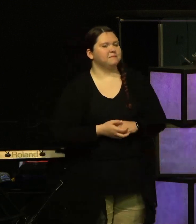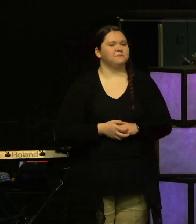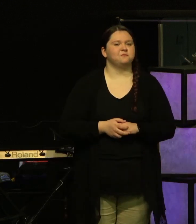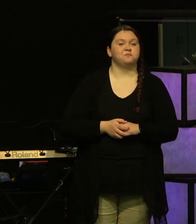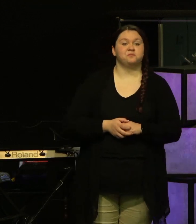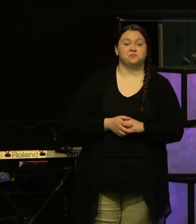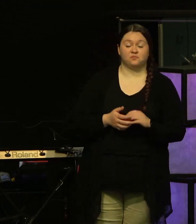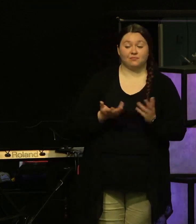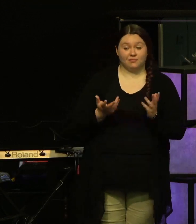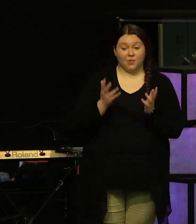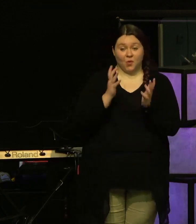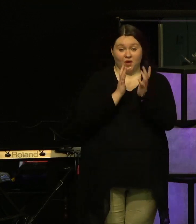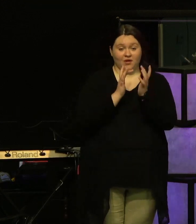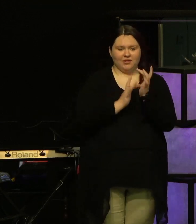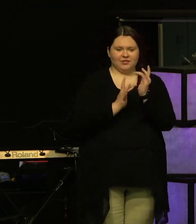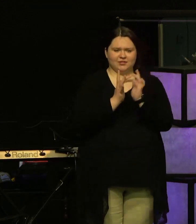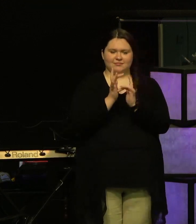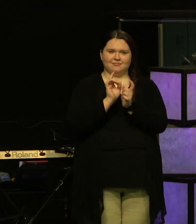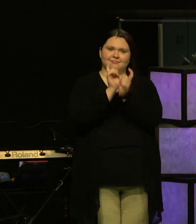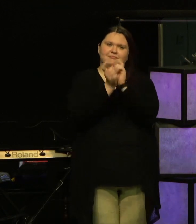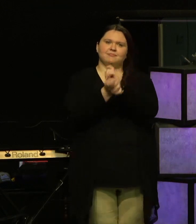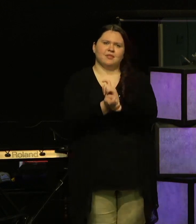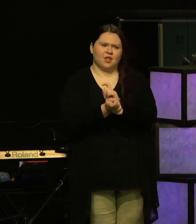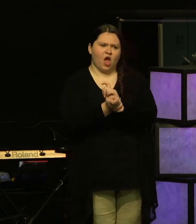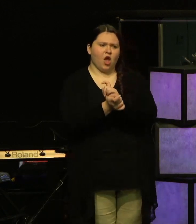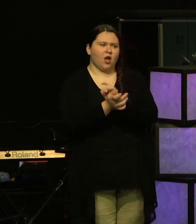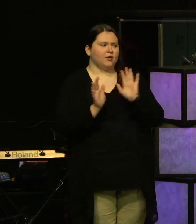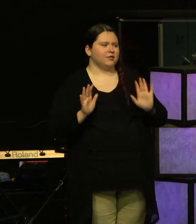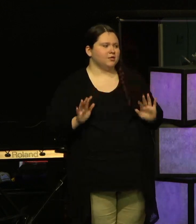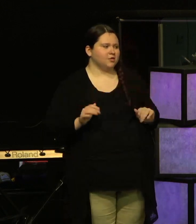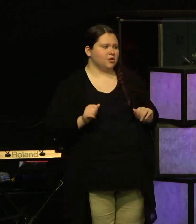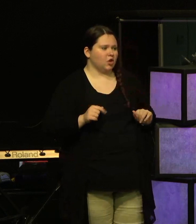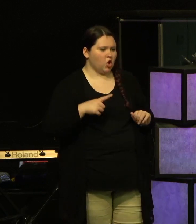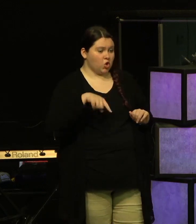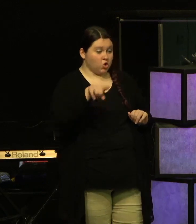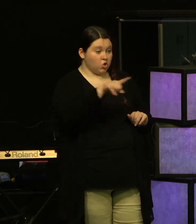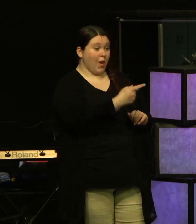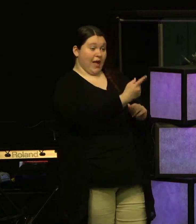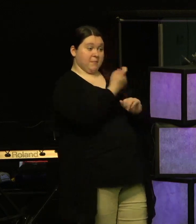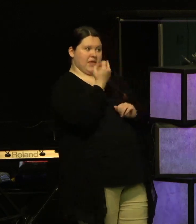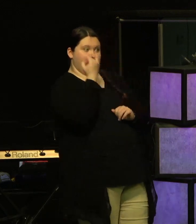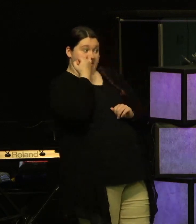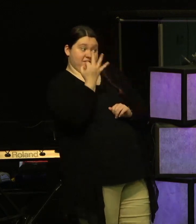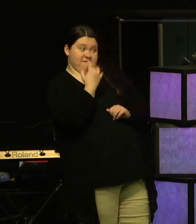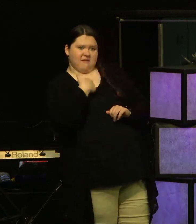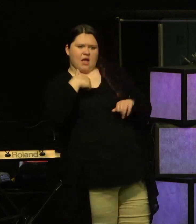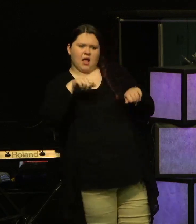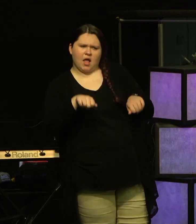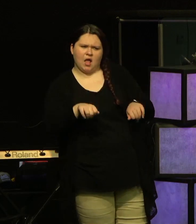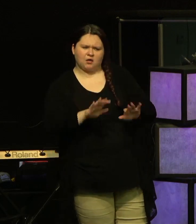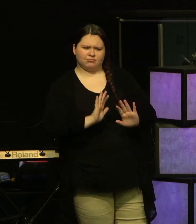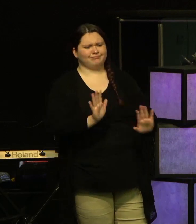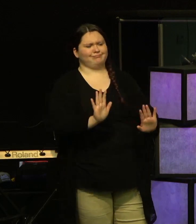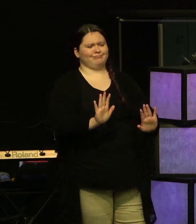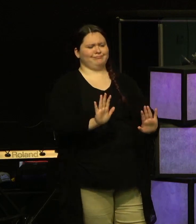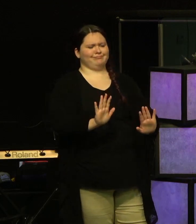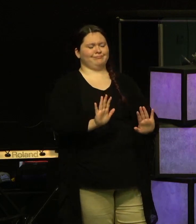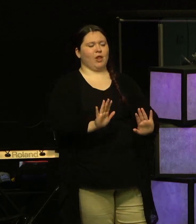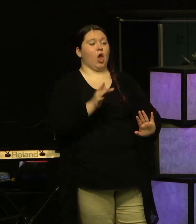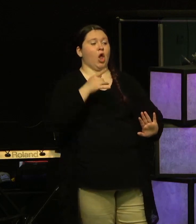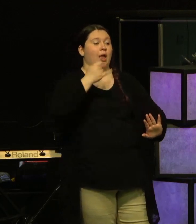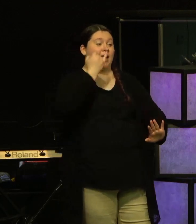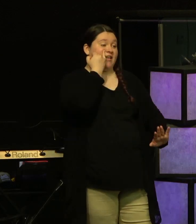So Jesus turned it around and he said, you ask me if I can, I'm turning it around to you basically and